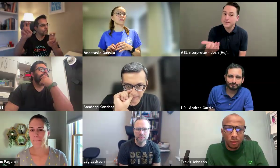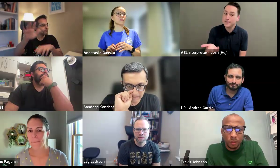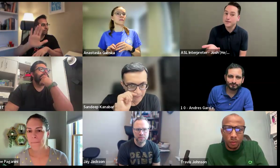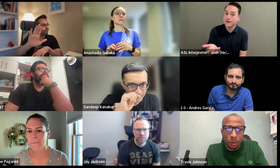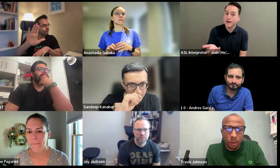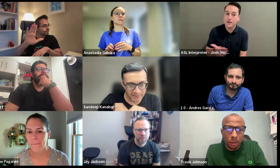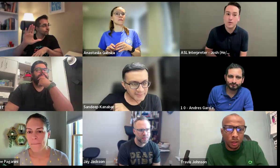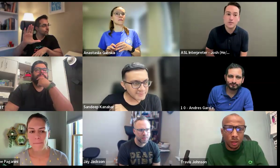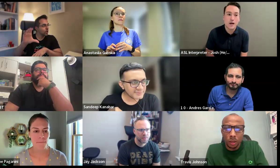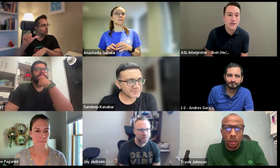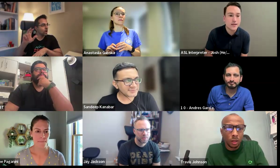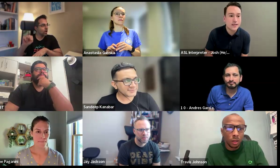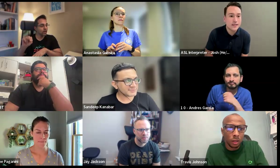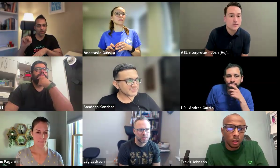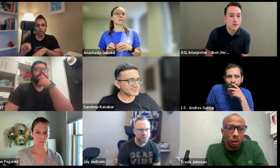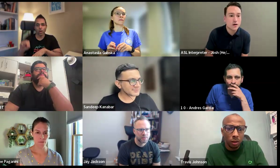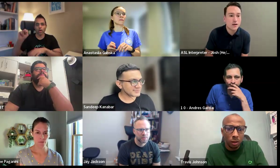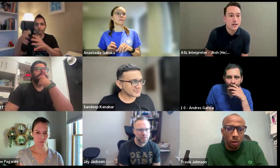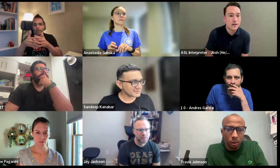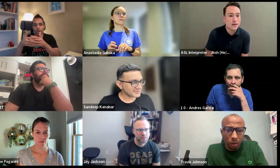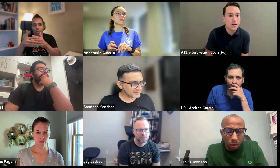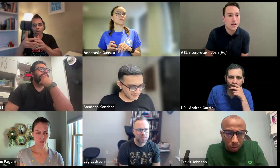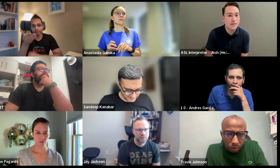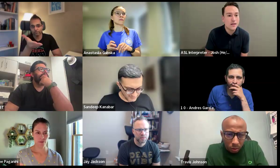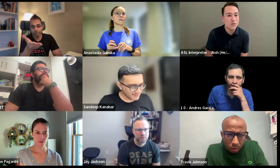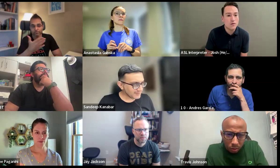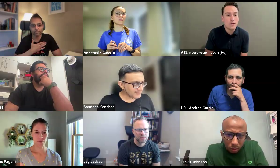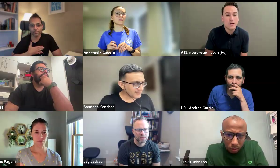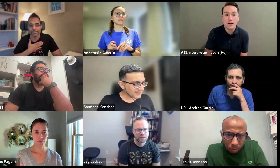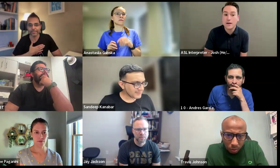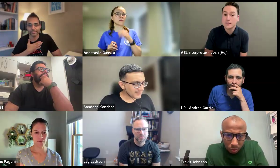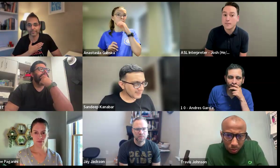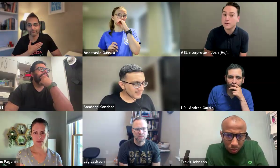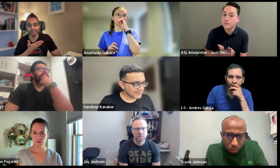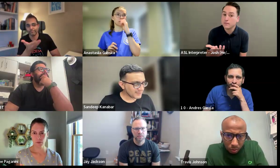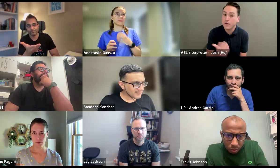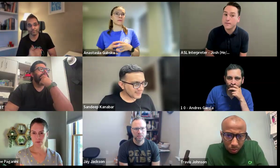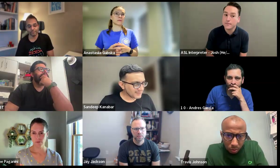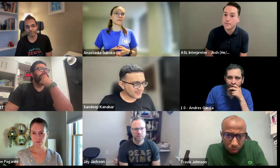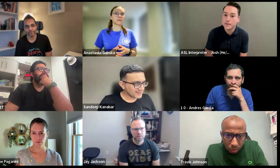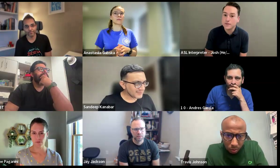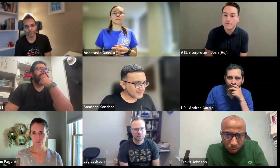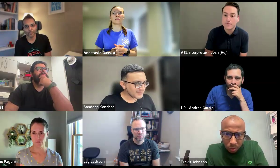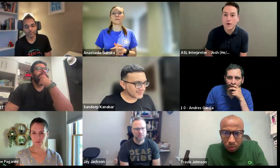Sandeep. Your topic is regarding the North America topic. Go ahead, please. You have the